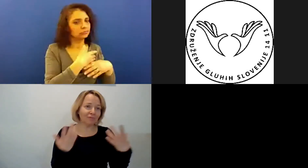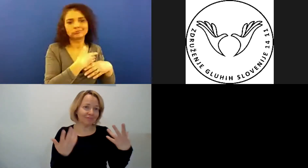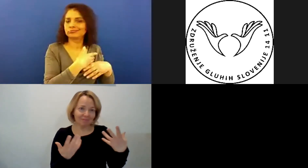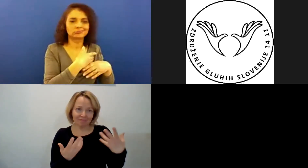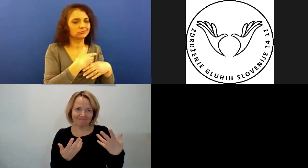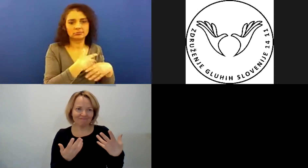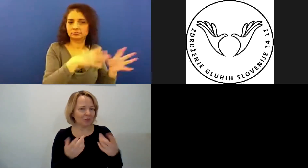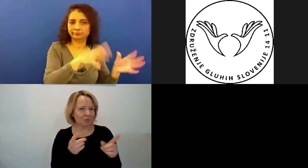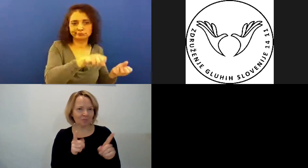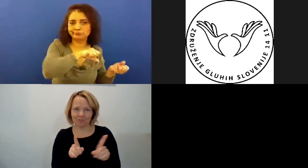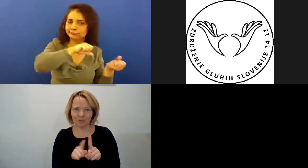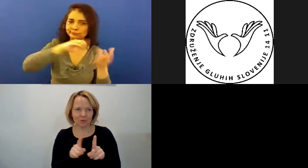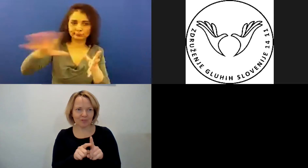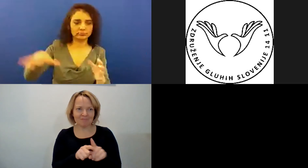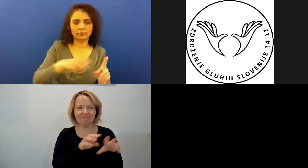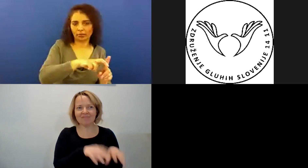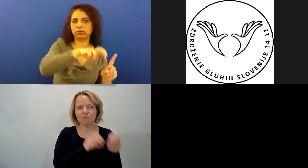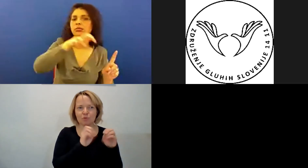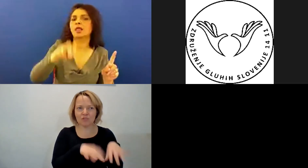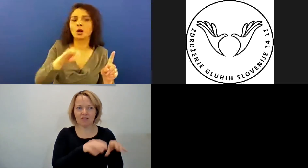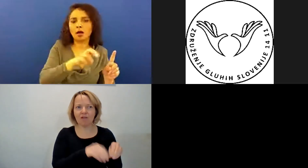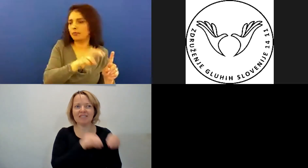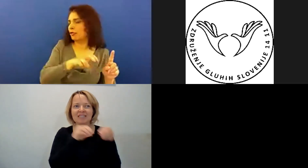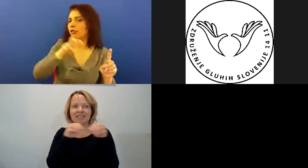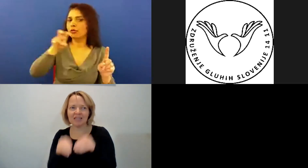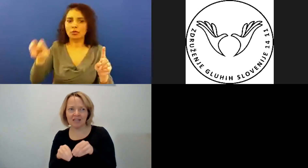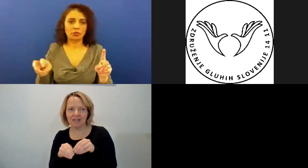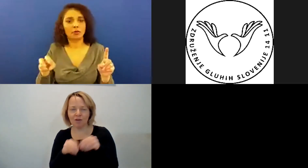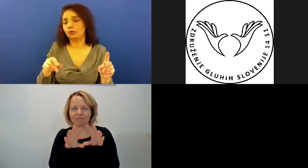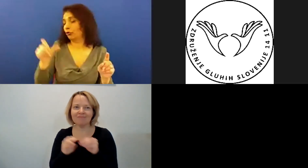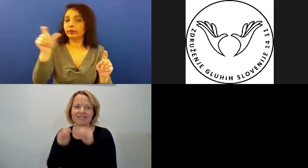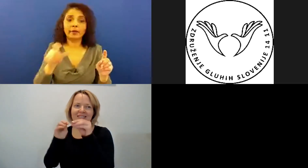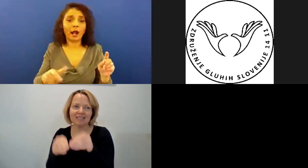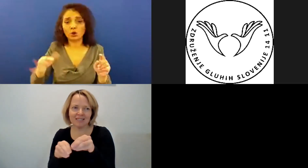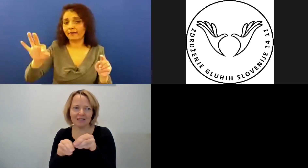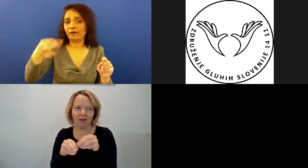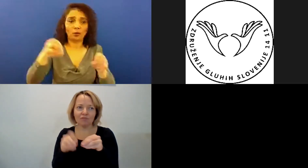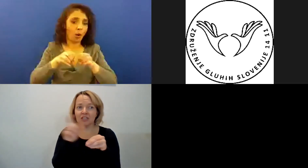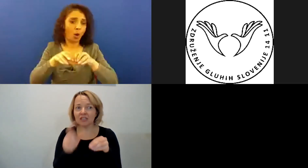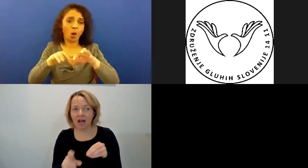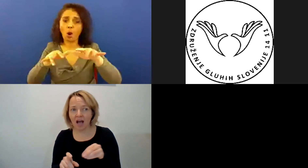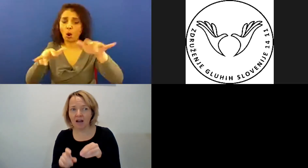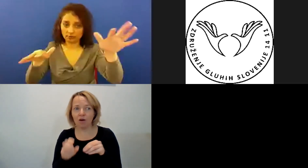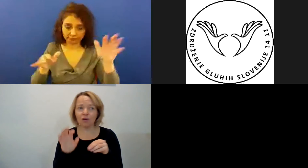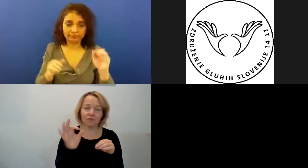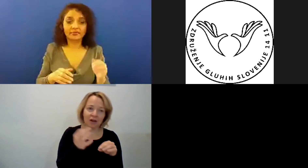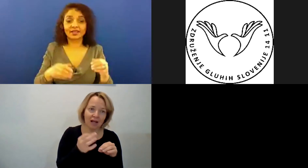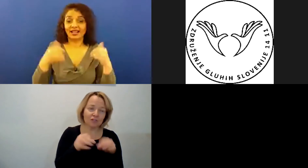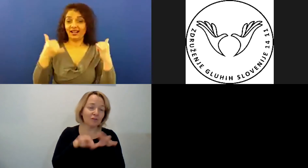who ended up in a place, remained unemployed, were thrown out of the